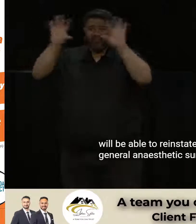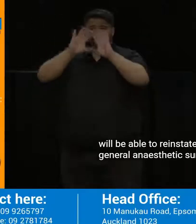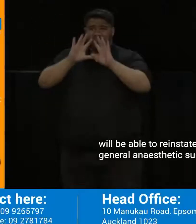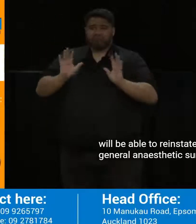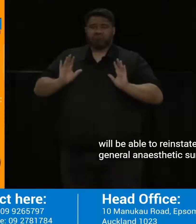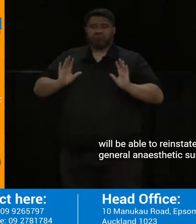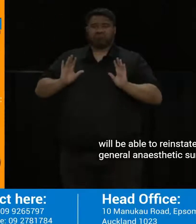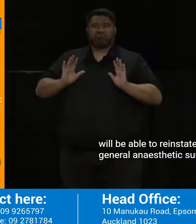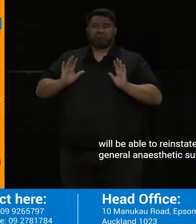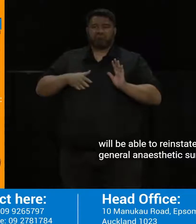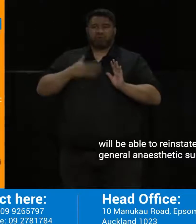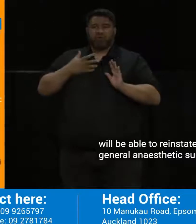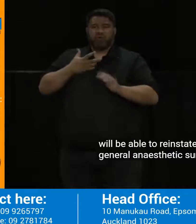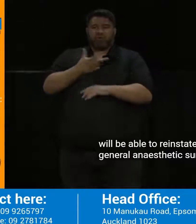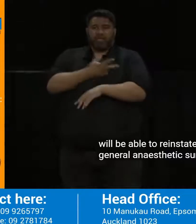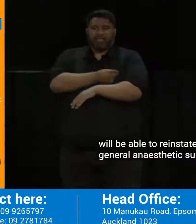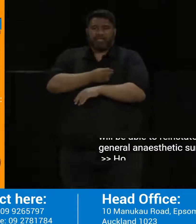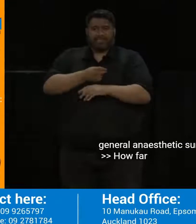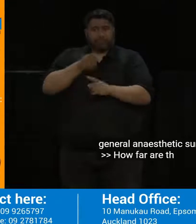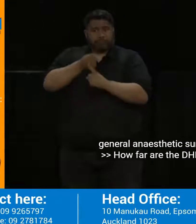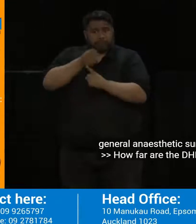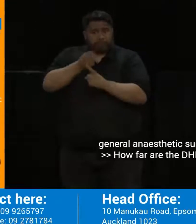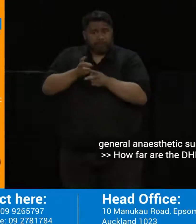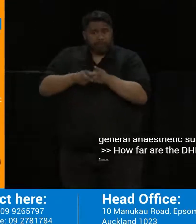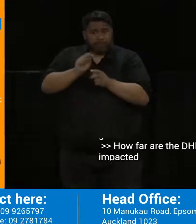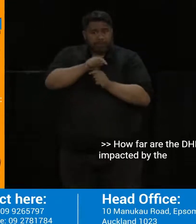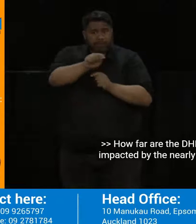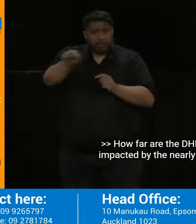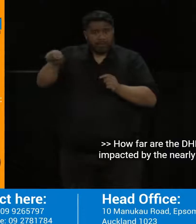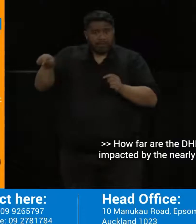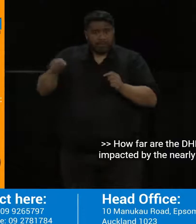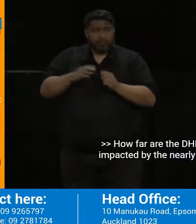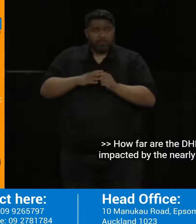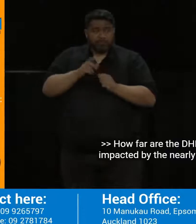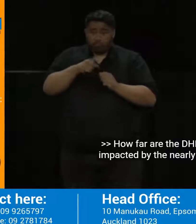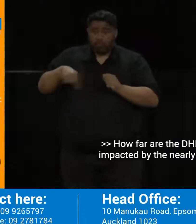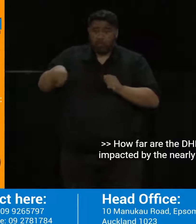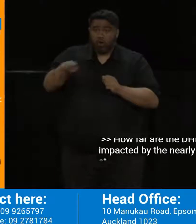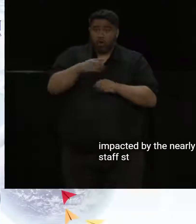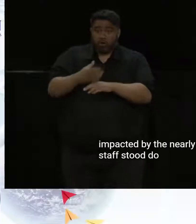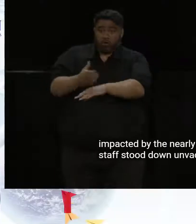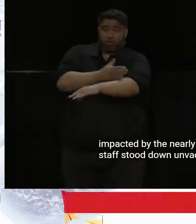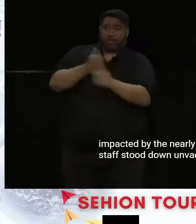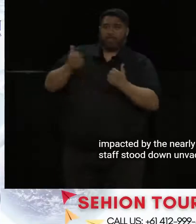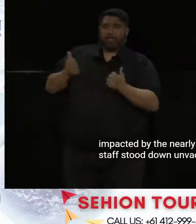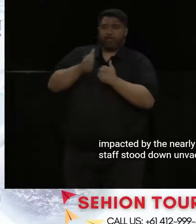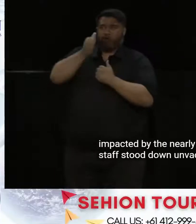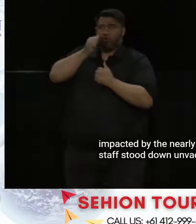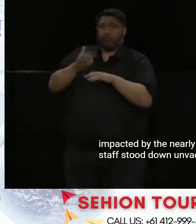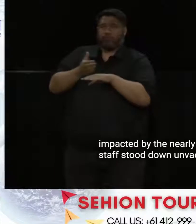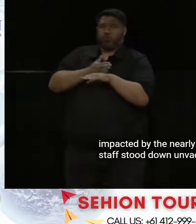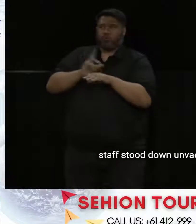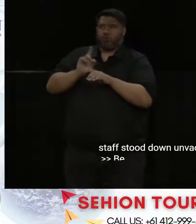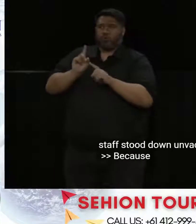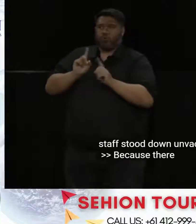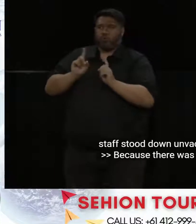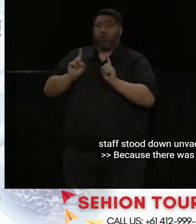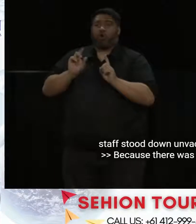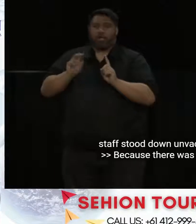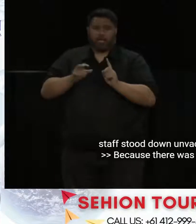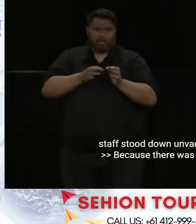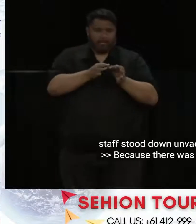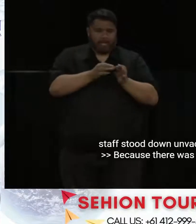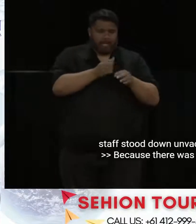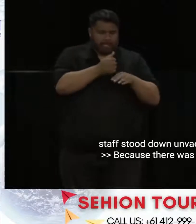because there was a good lead-in period, had a good signal about where they may have issues, and they have put in place plans to make sure that there